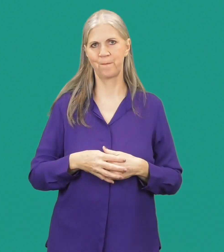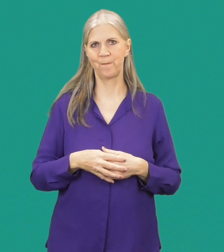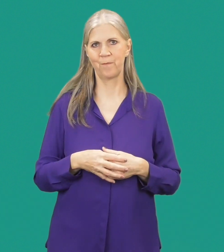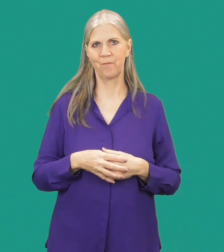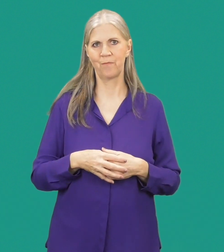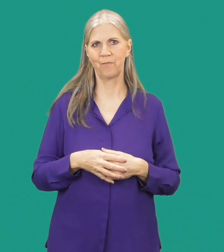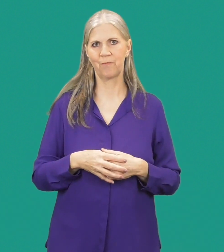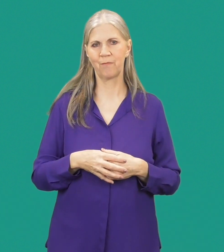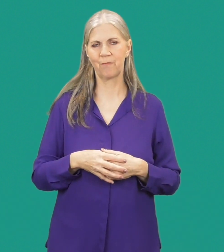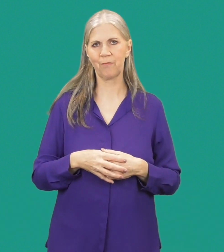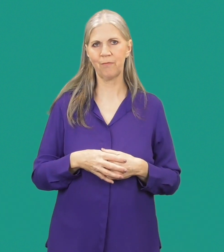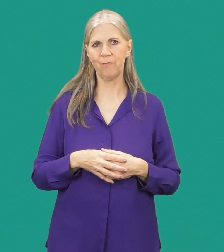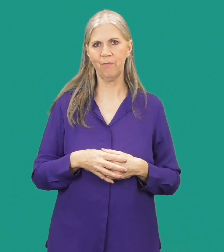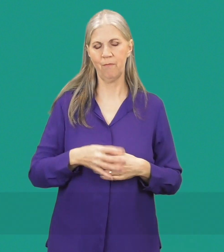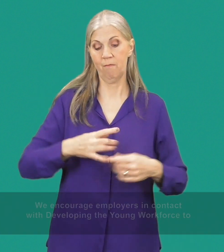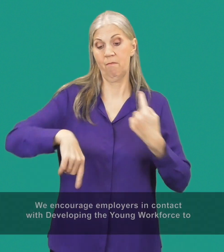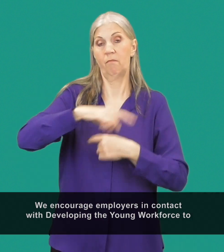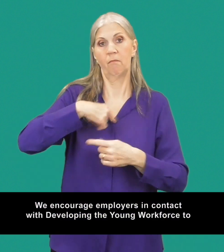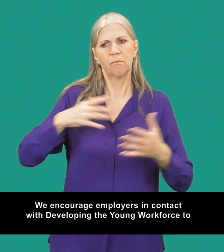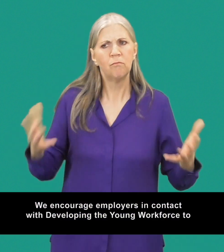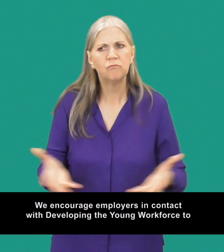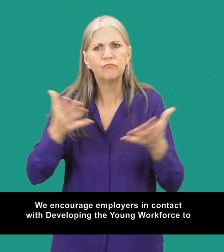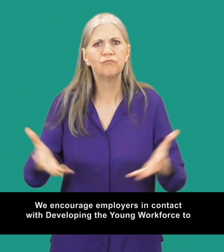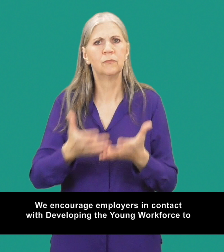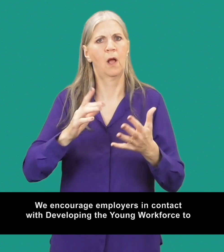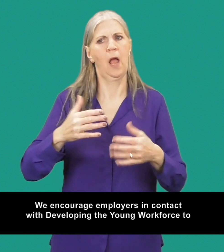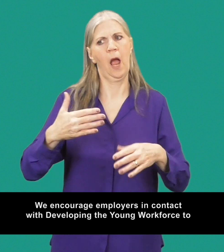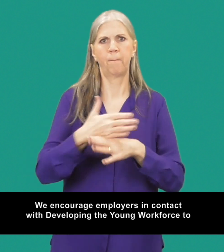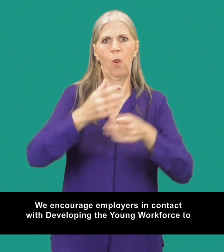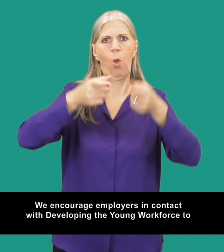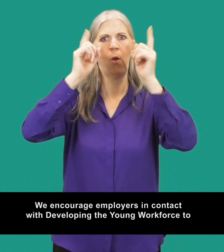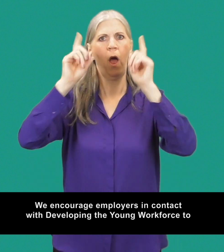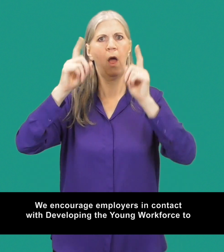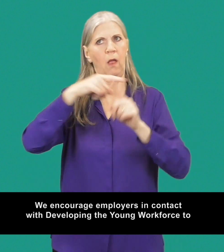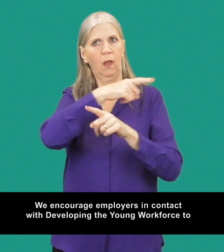We encourage employers in contact with developing the young workforce